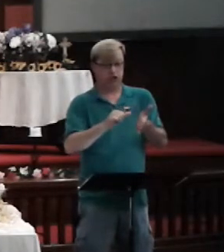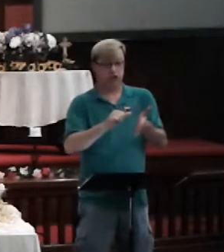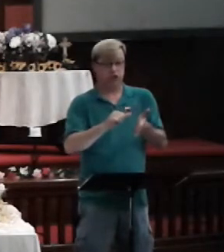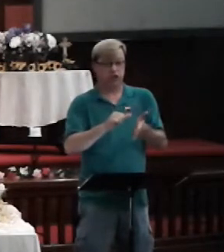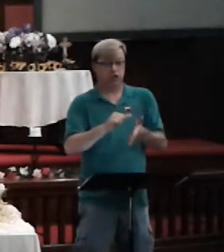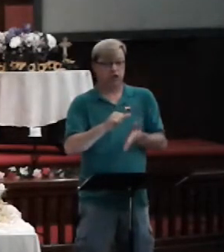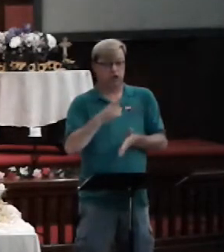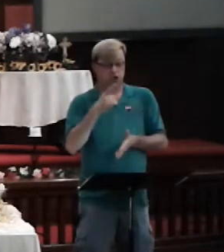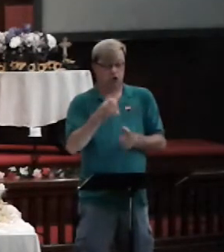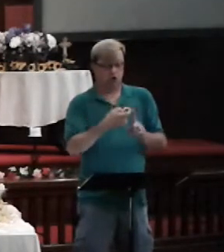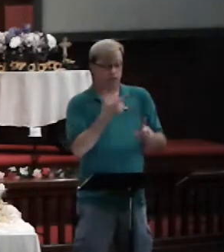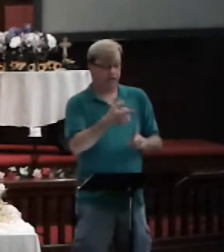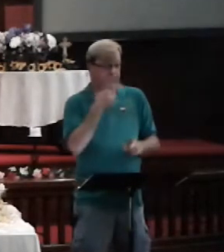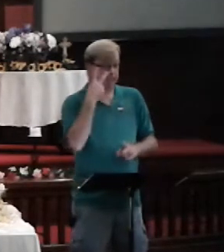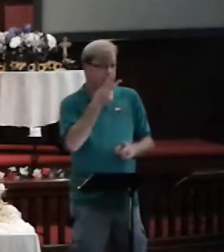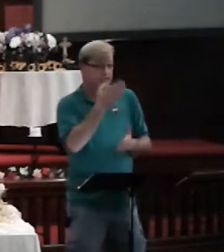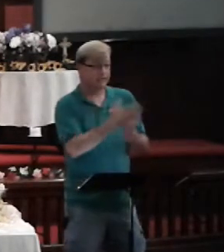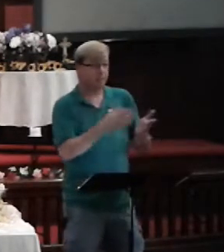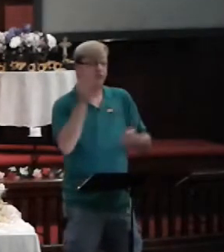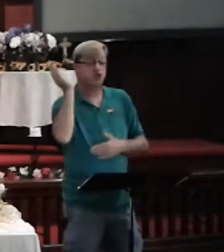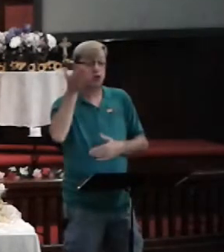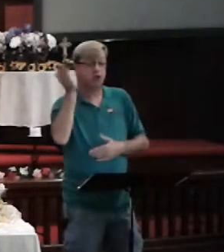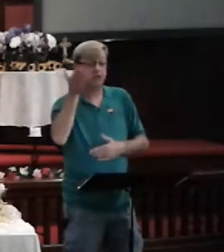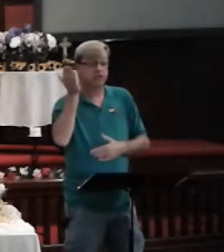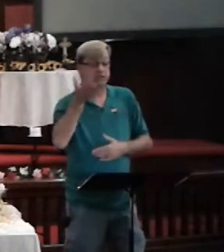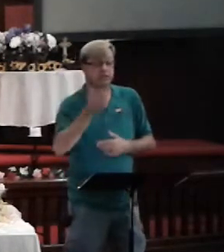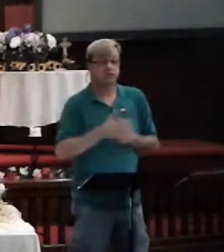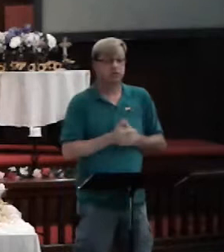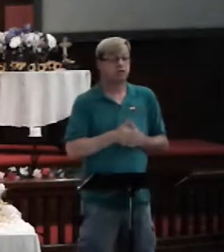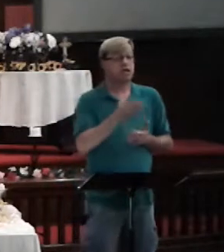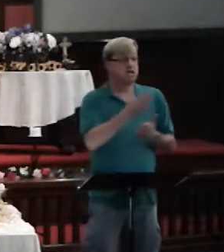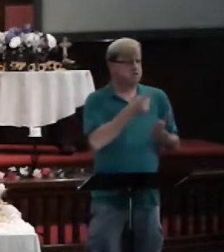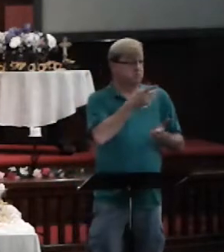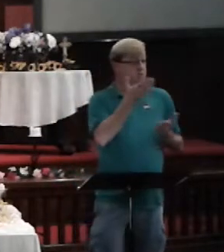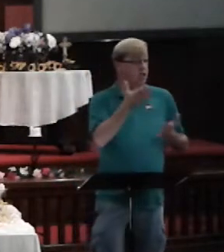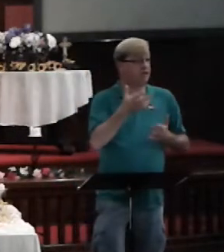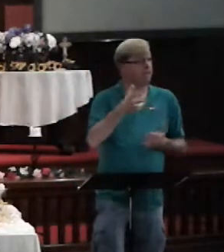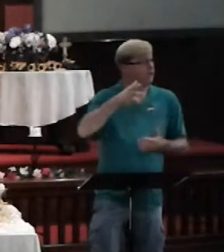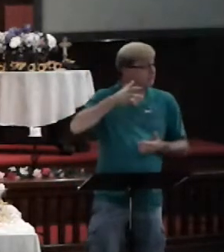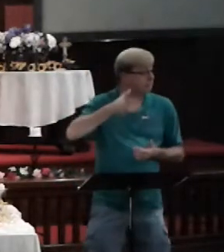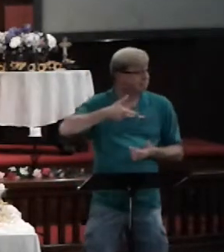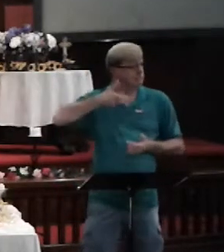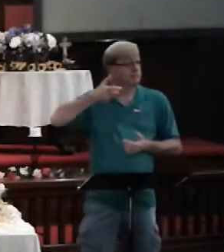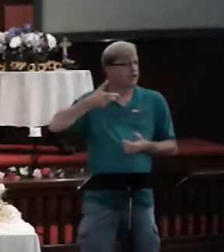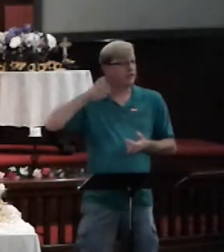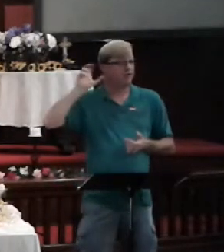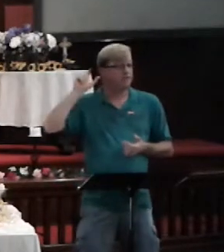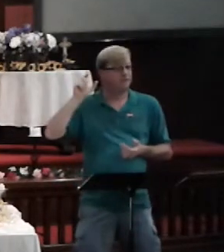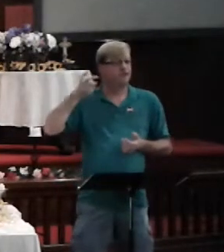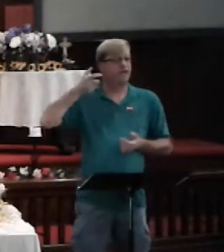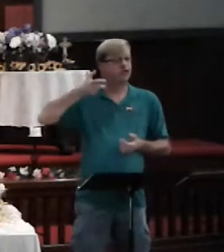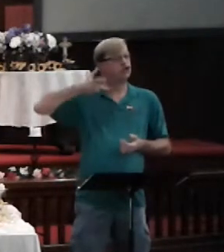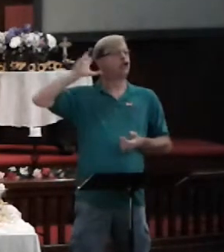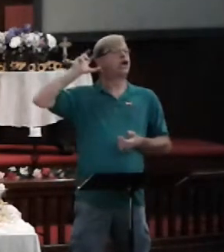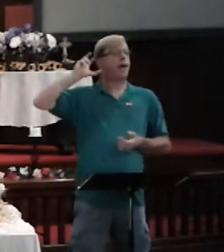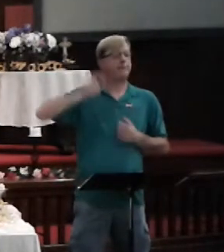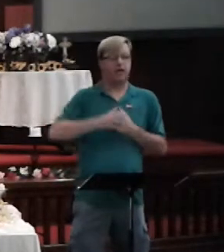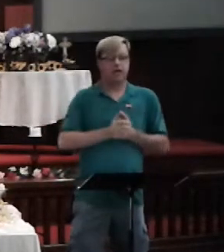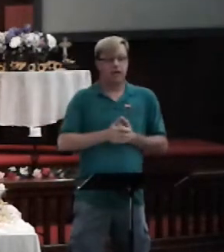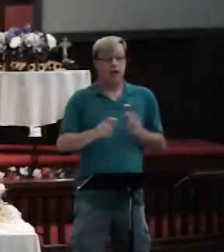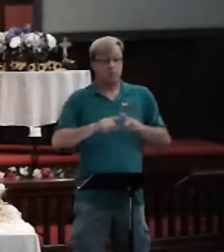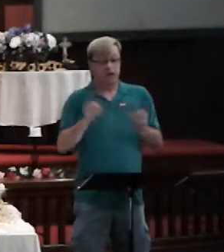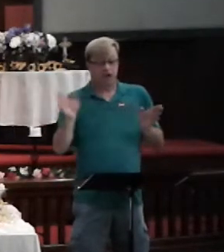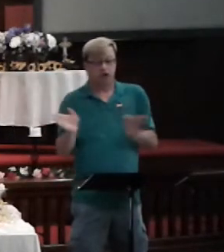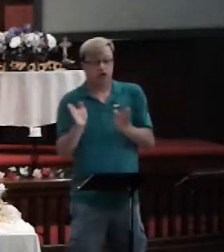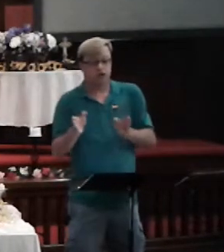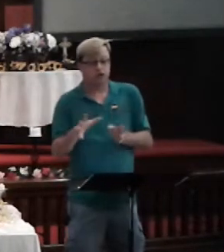and go from there to see some of the sermons. Some of you may have to crank up a little bit, but I especially encourage you to catch